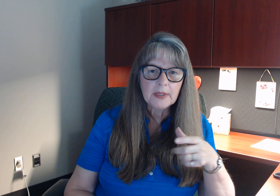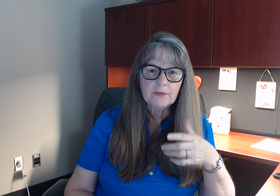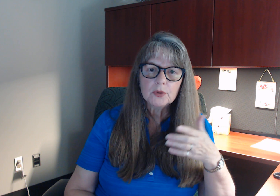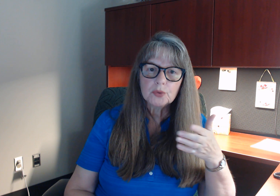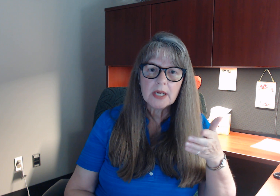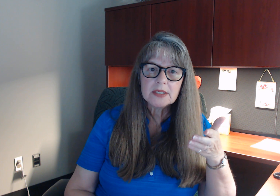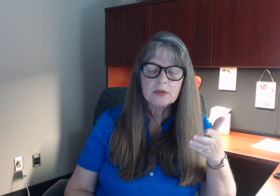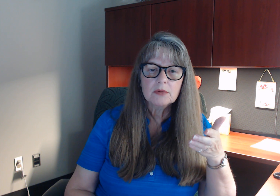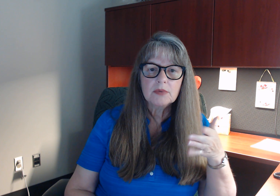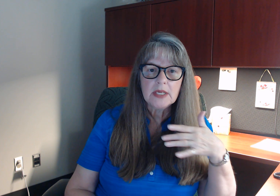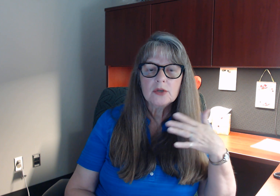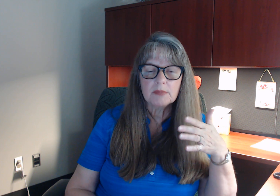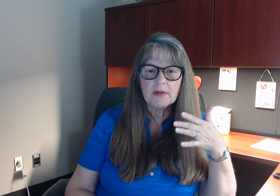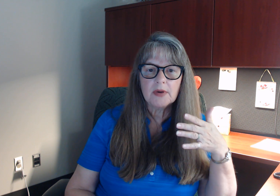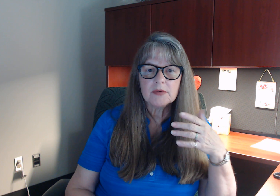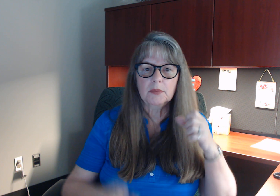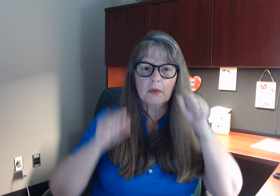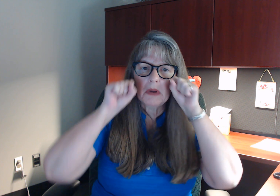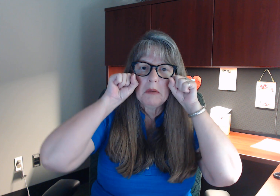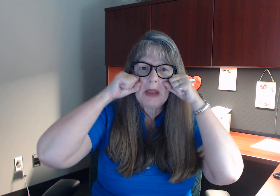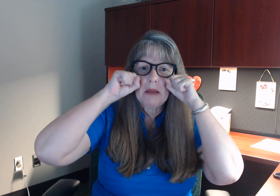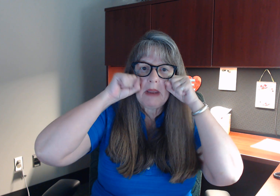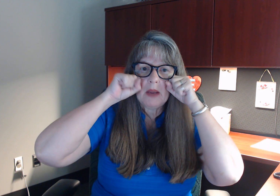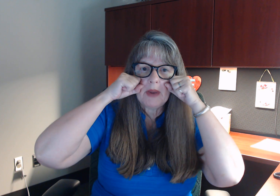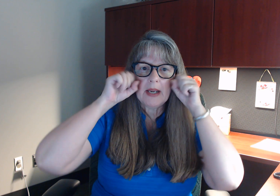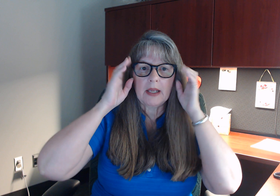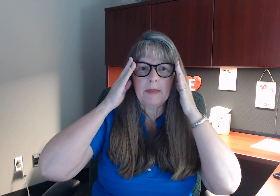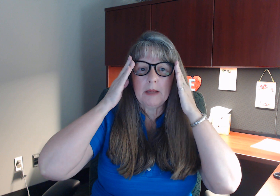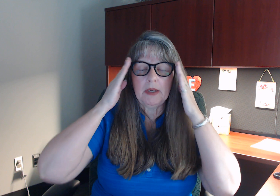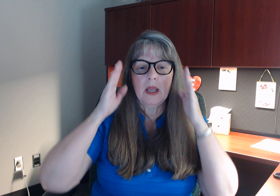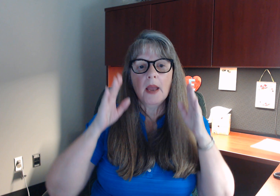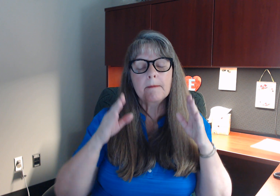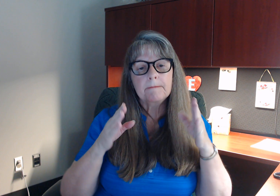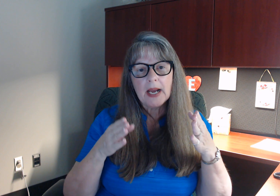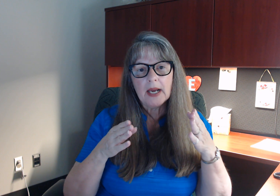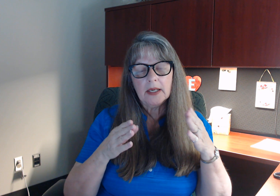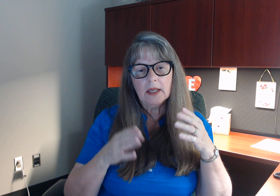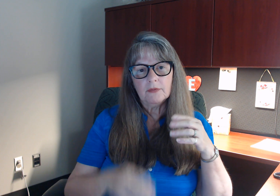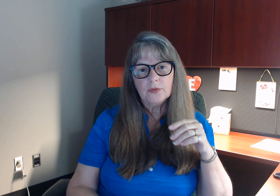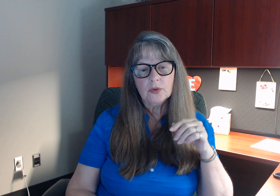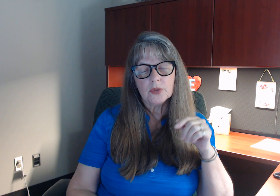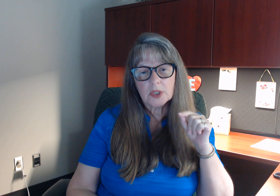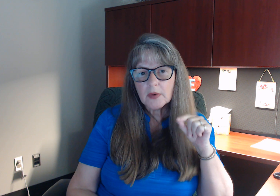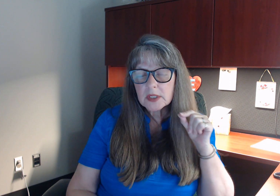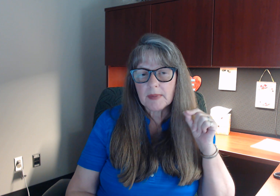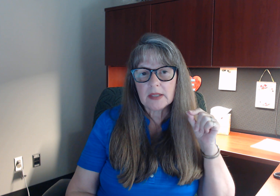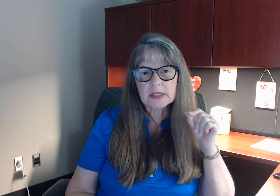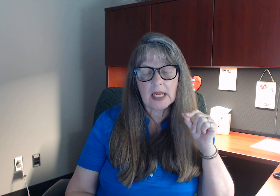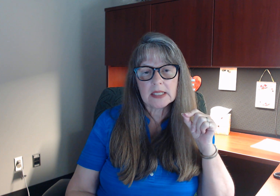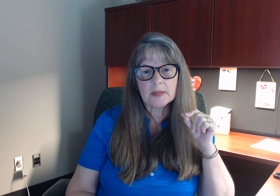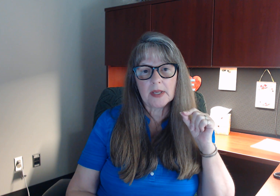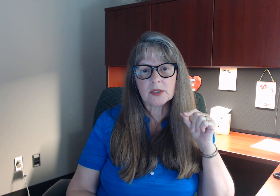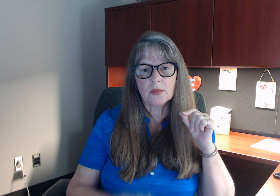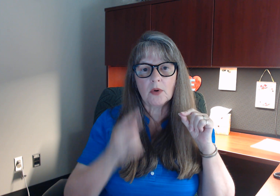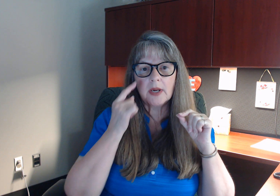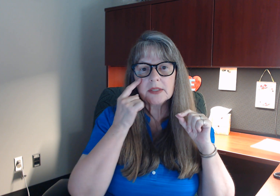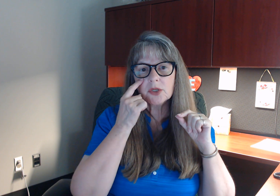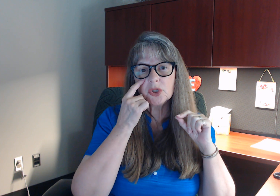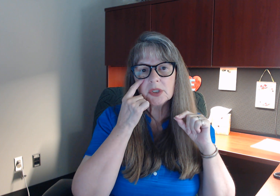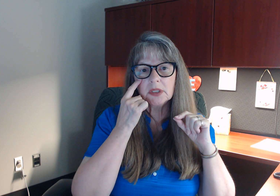you're trying to tease or make fun of someone going, oh, wah, wah, wah, like a baby. But if you're serious about saying that someone cries, this is just a little